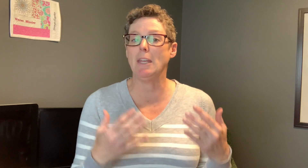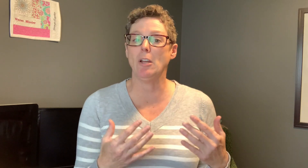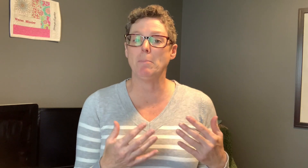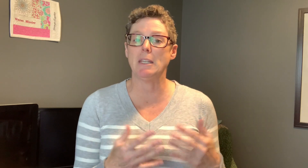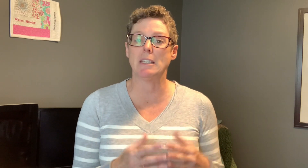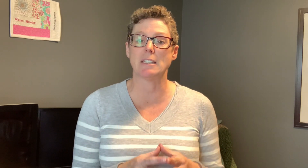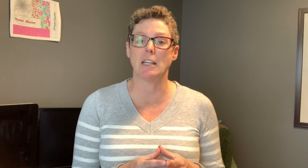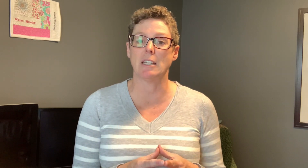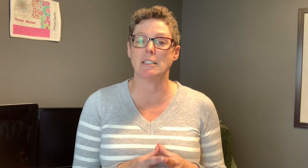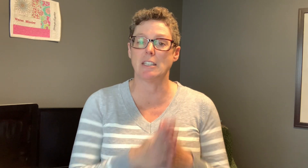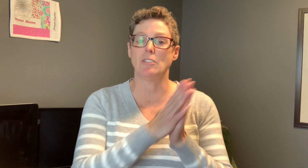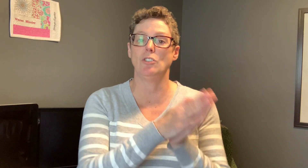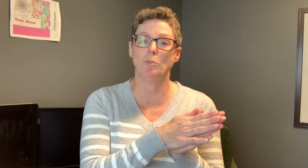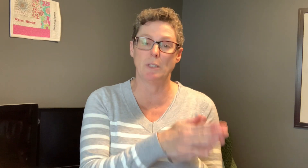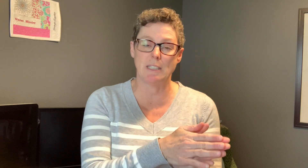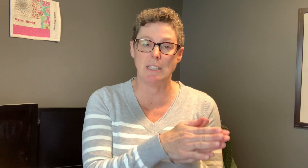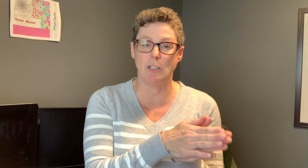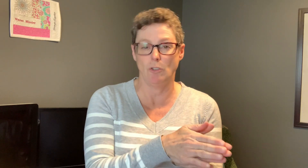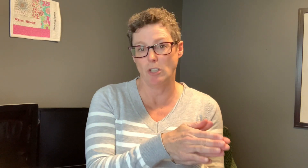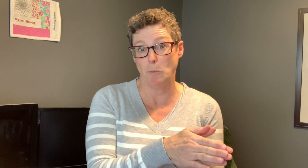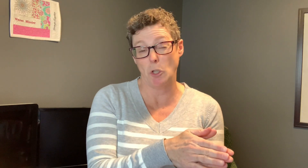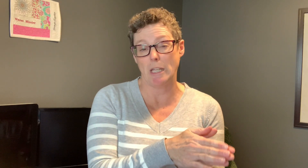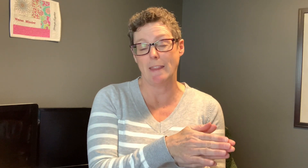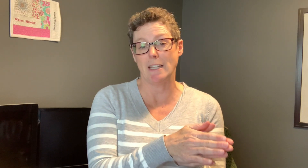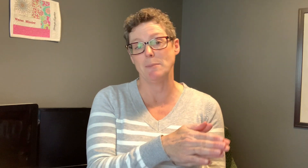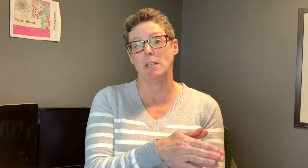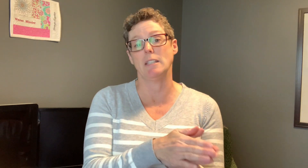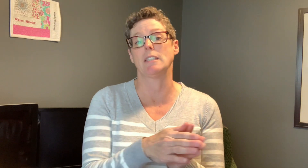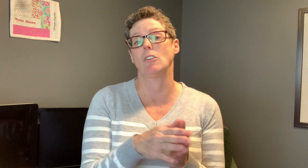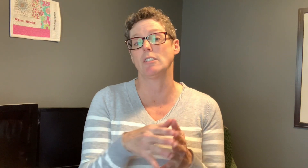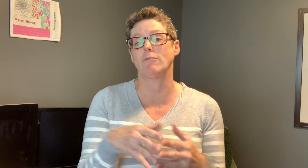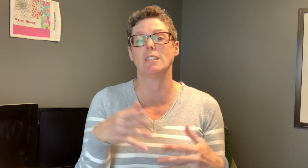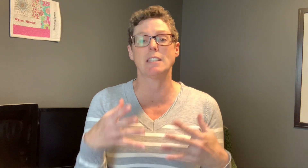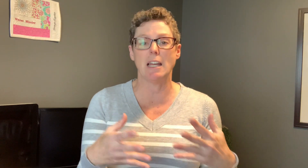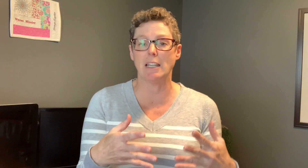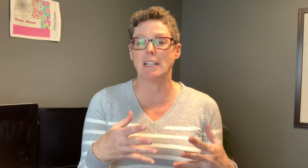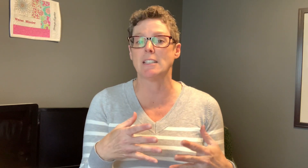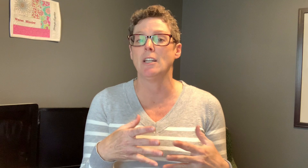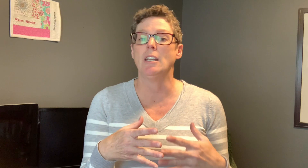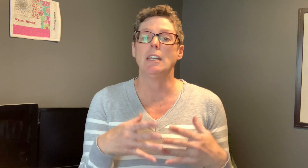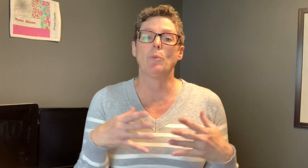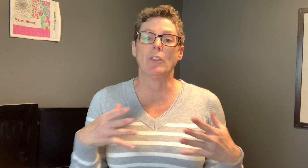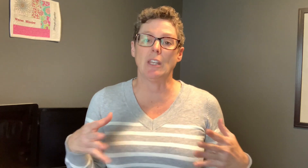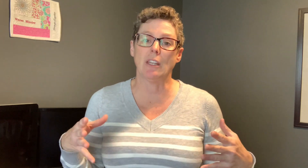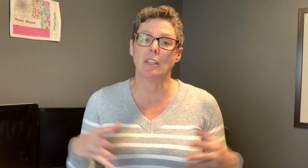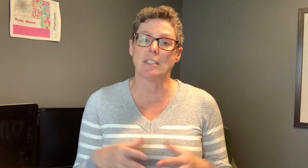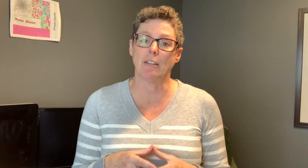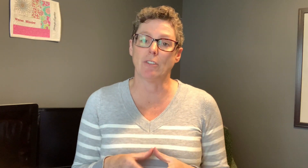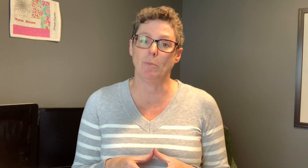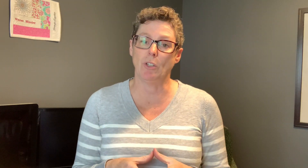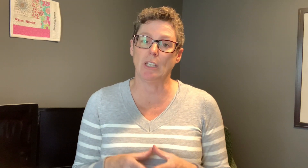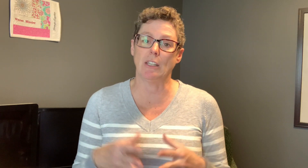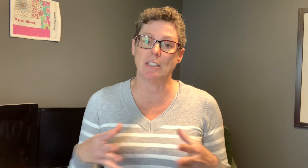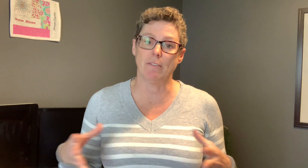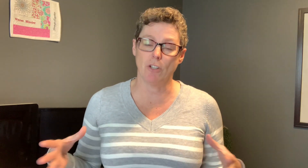not be the signs that you would see in your community, and that is because there are different dialects within the deaf community and the deaf